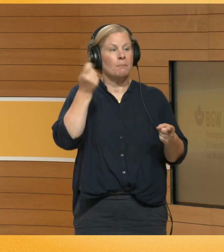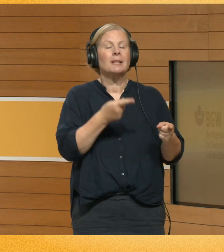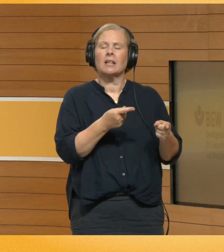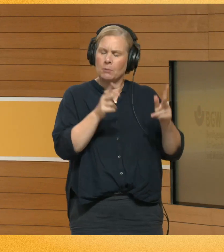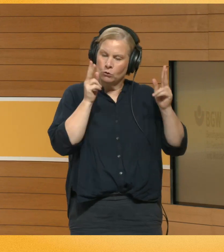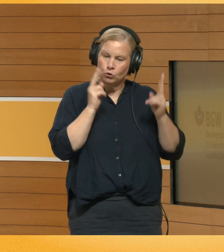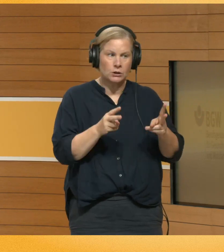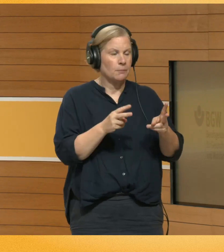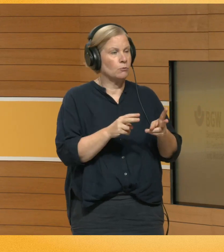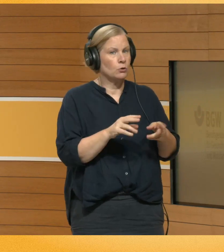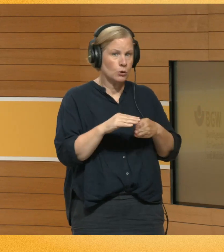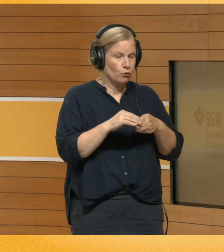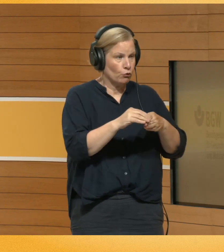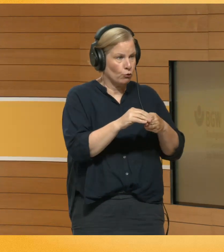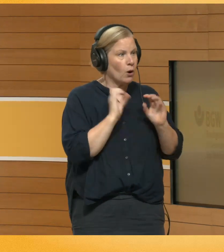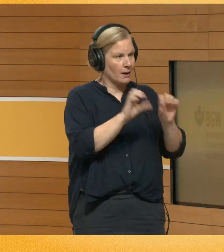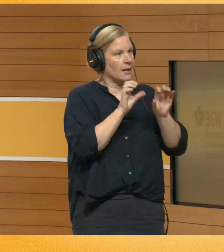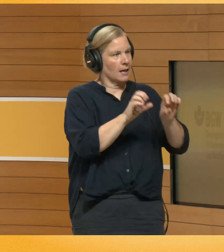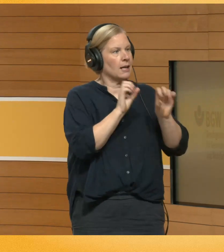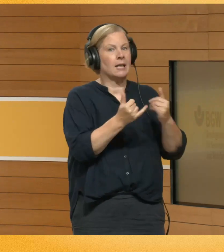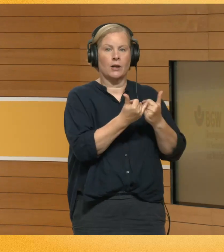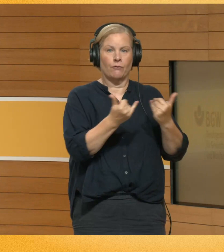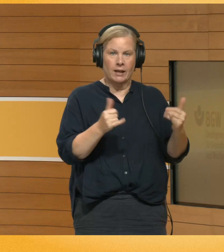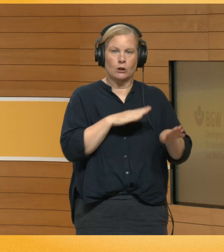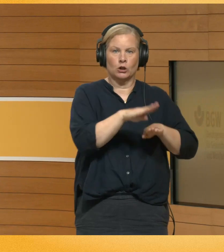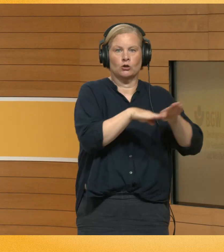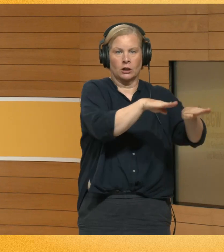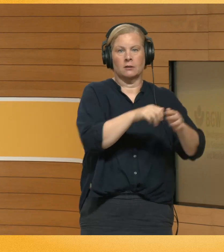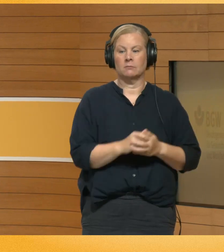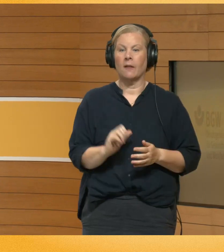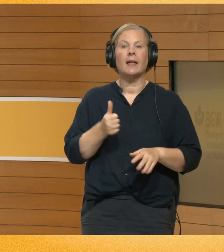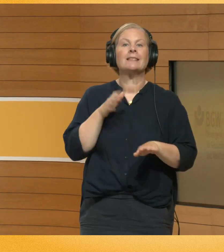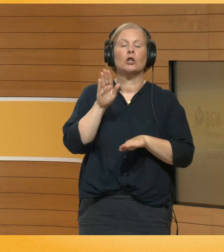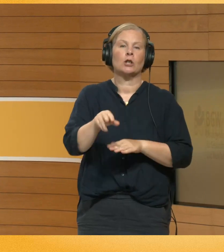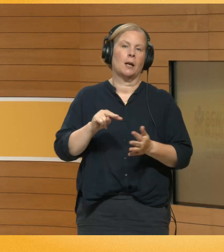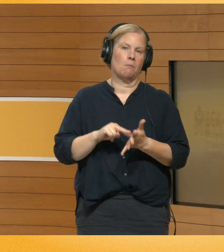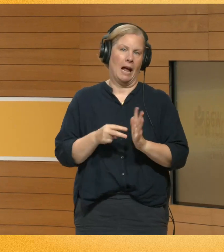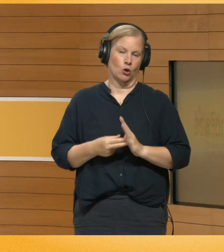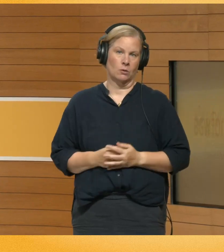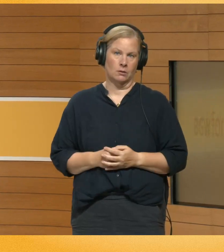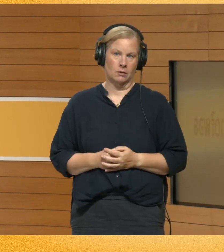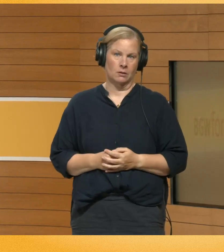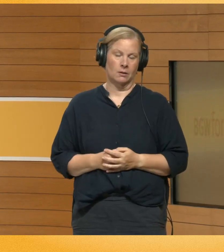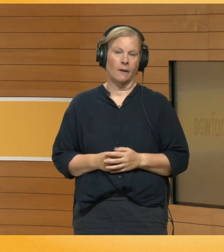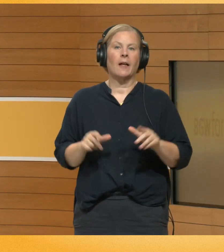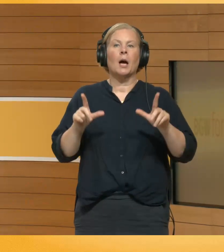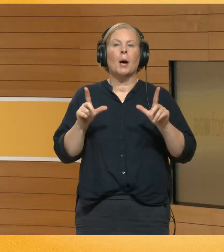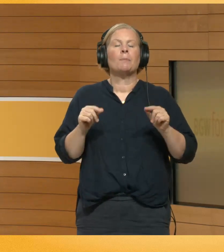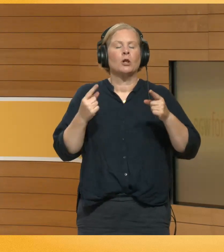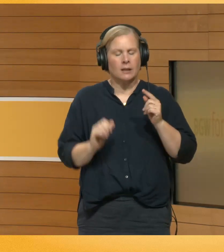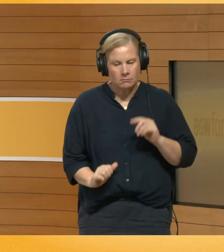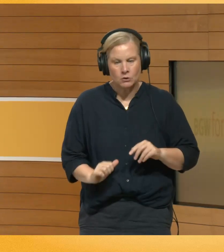hand, it is shown from A to Z how organizations can engage here. We have a